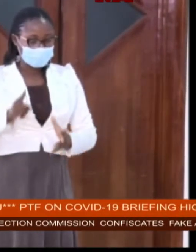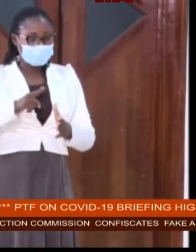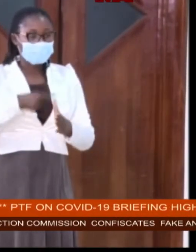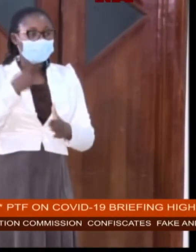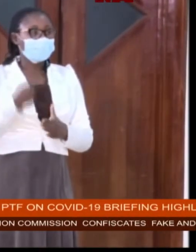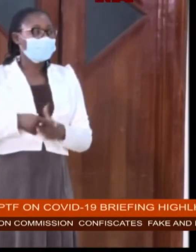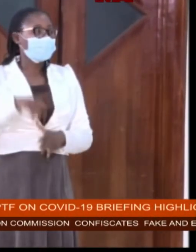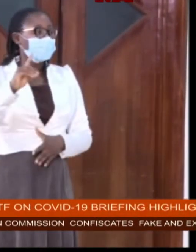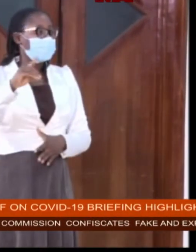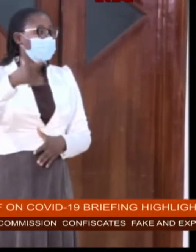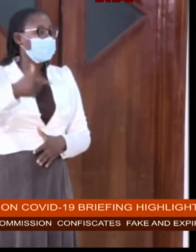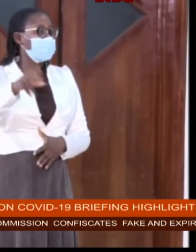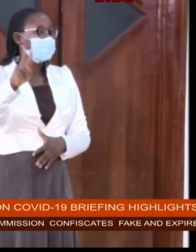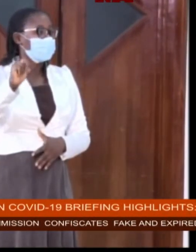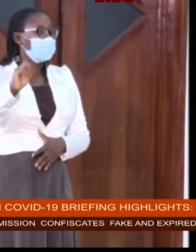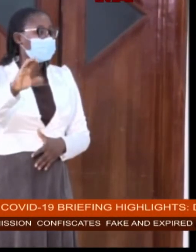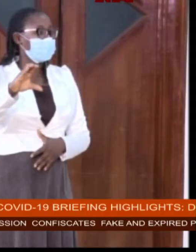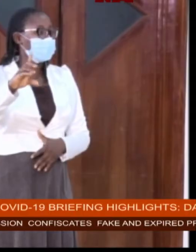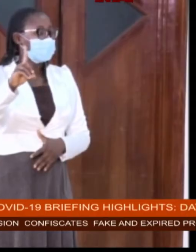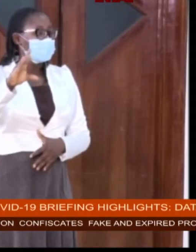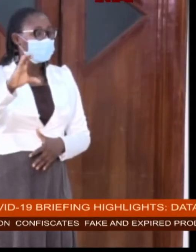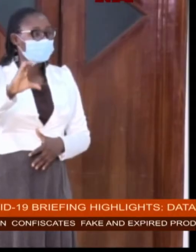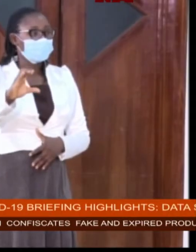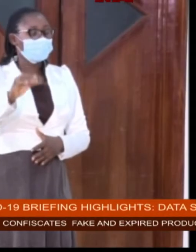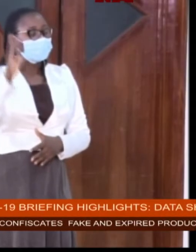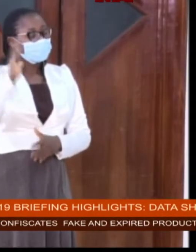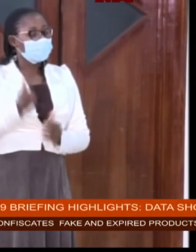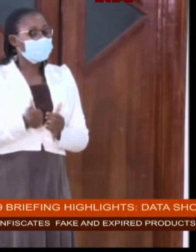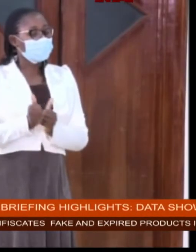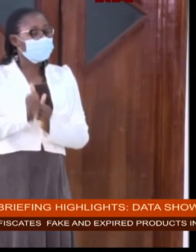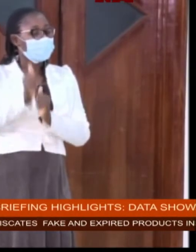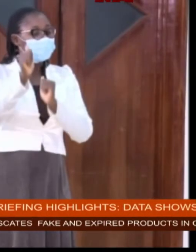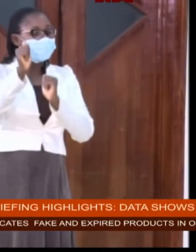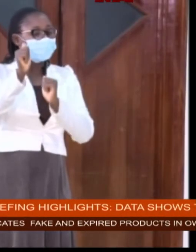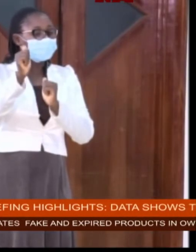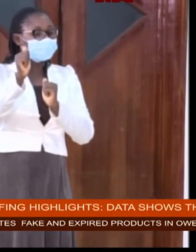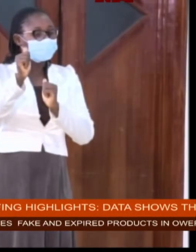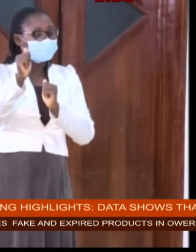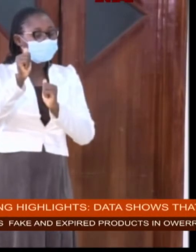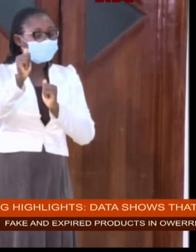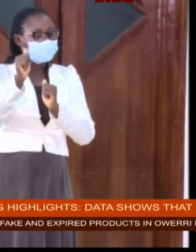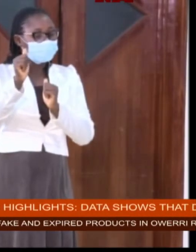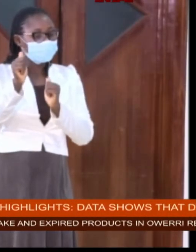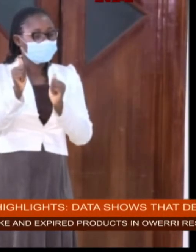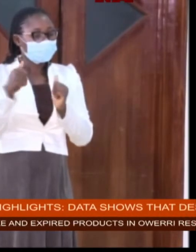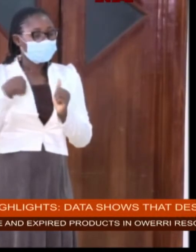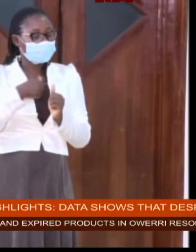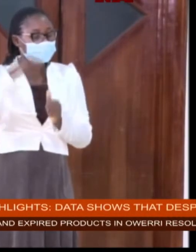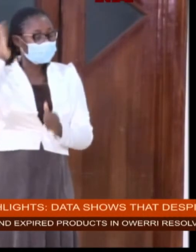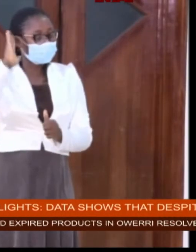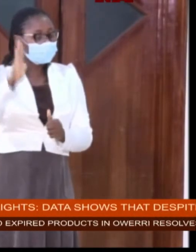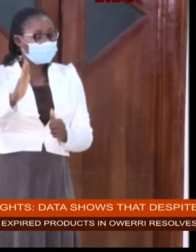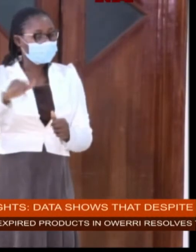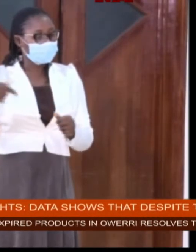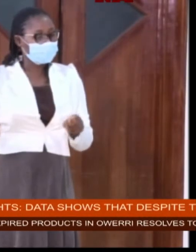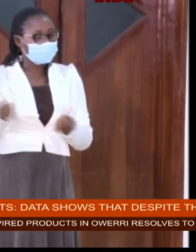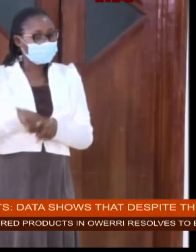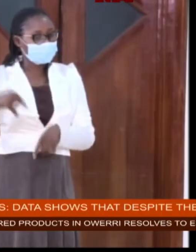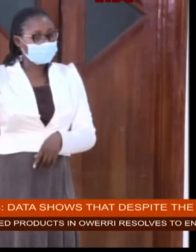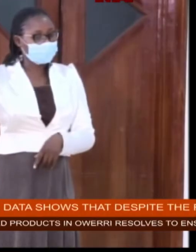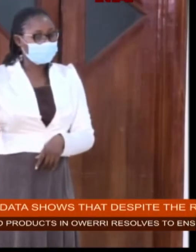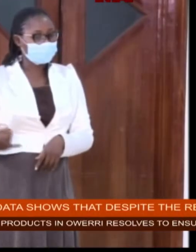then the DG NCDC would follow. Would also invite